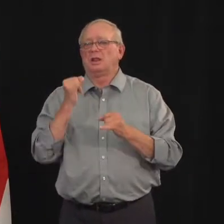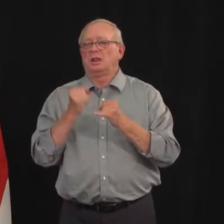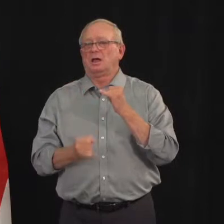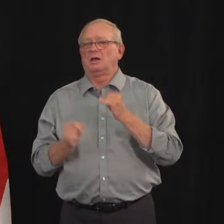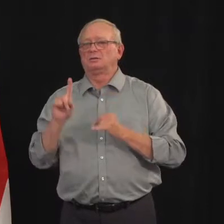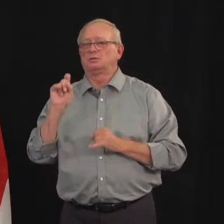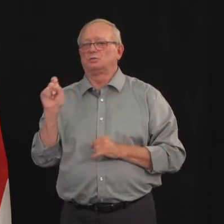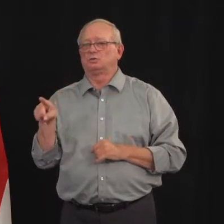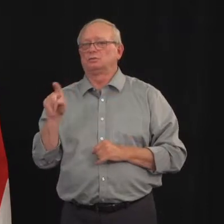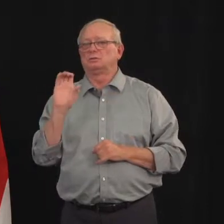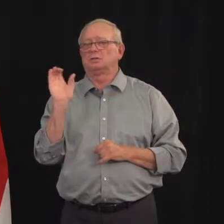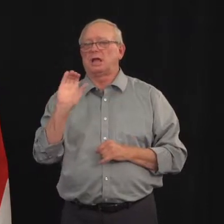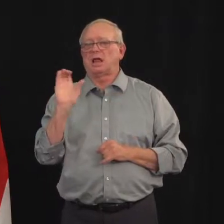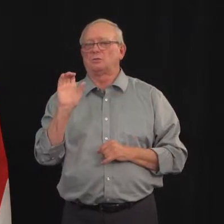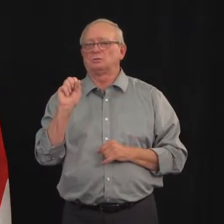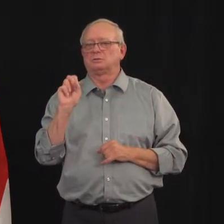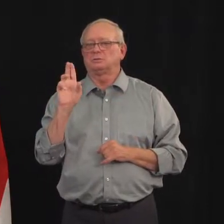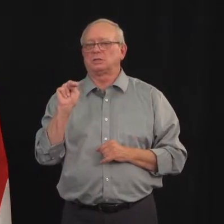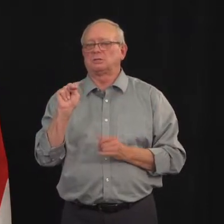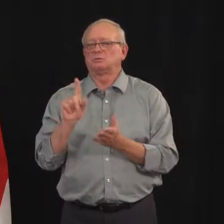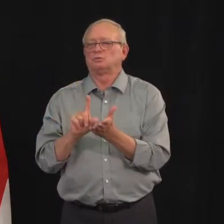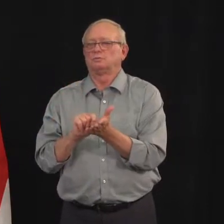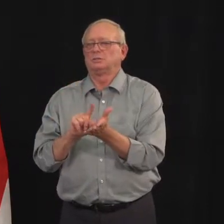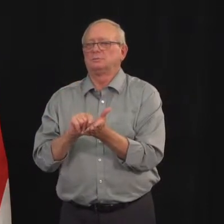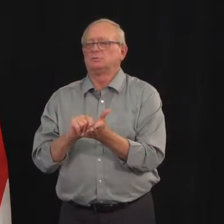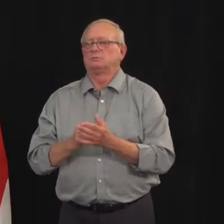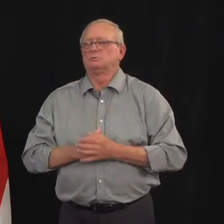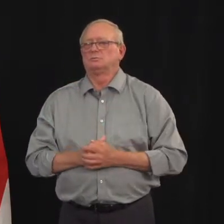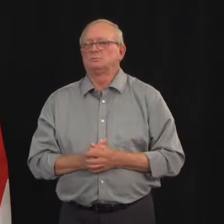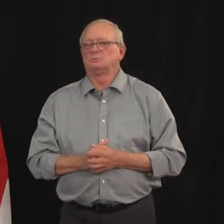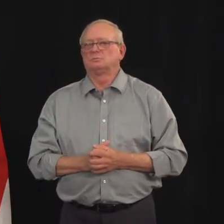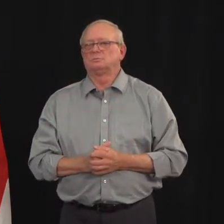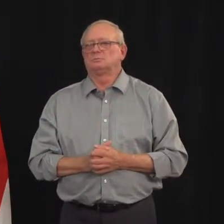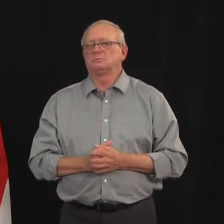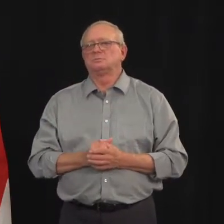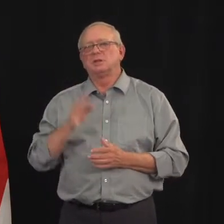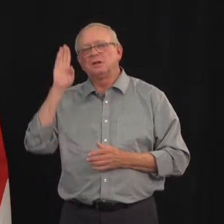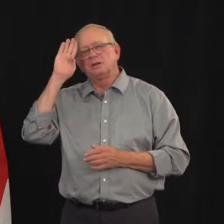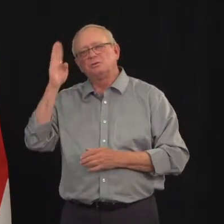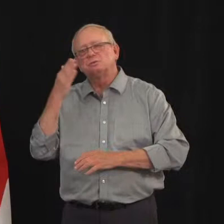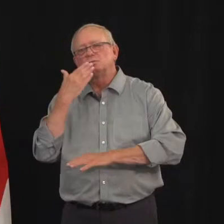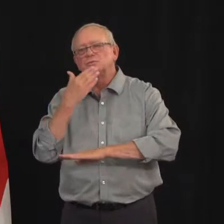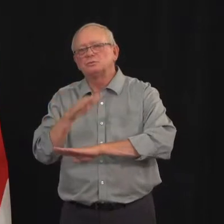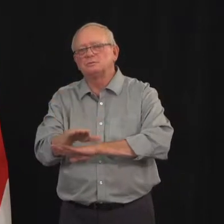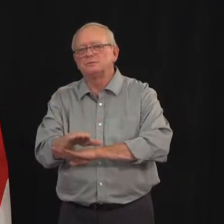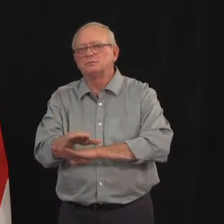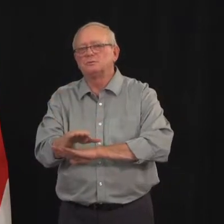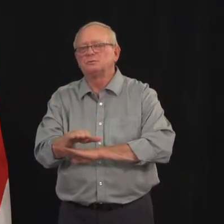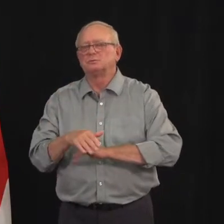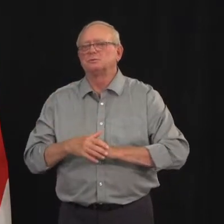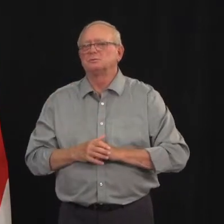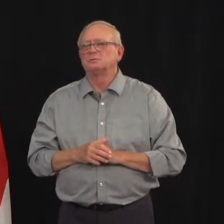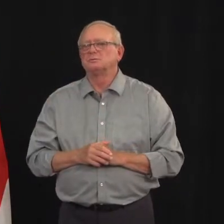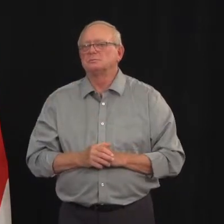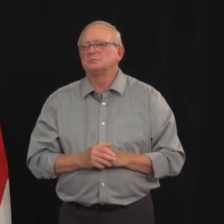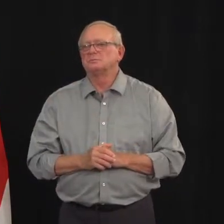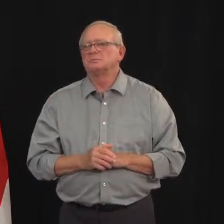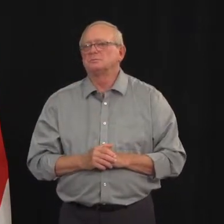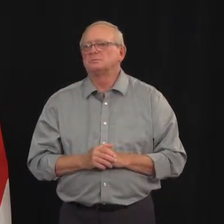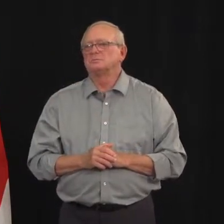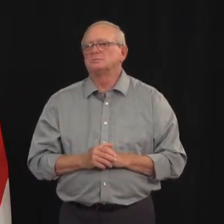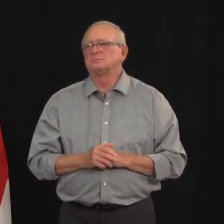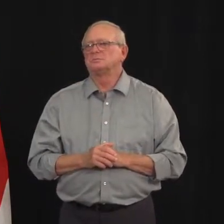Rick. Good afternoon, Dr. Hinshaw. Very soon here, Calgary City Council, as you know, will be passing a